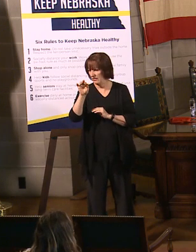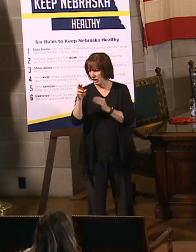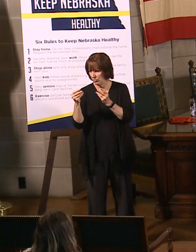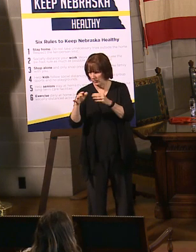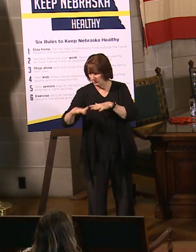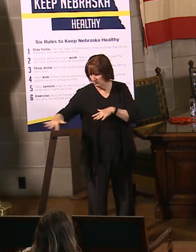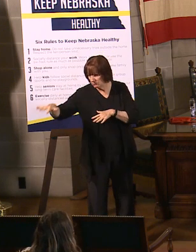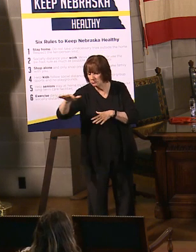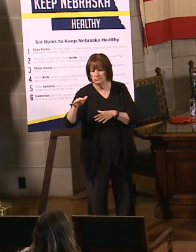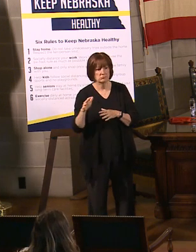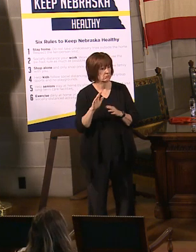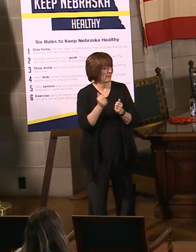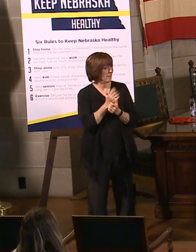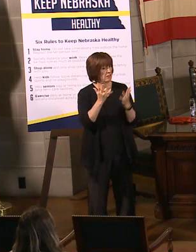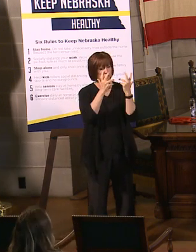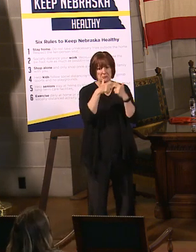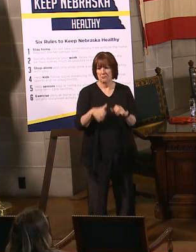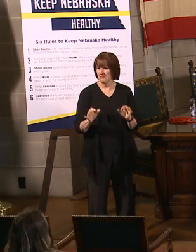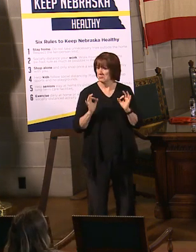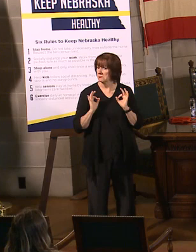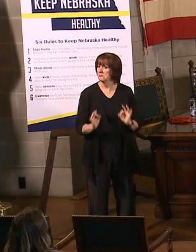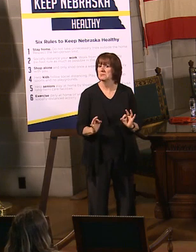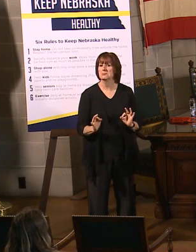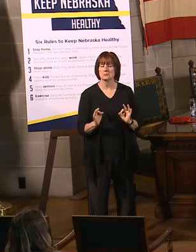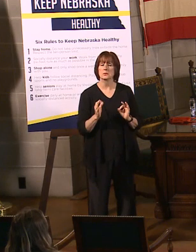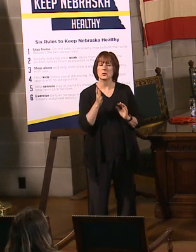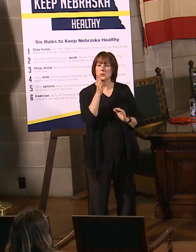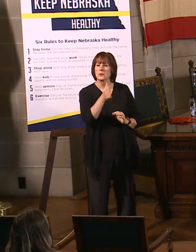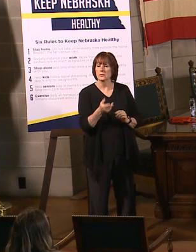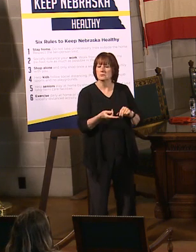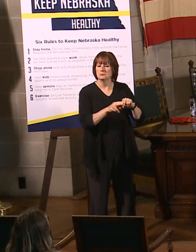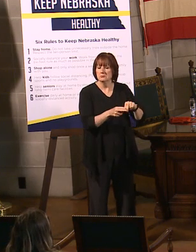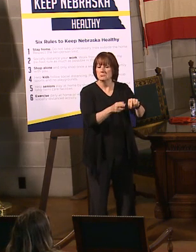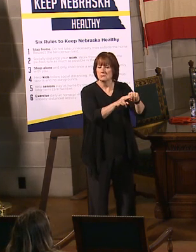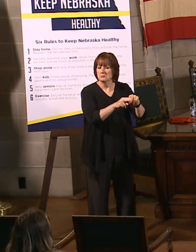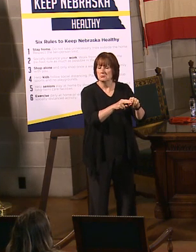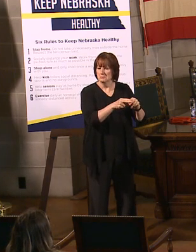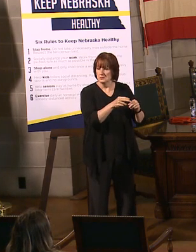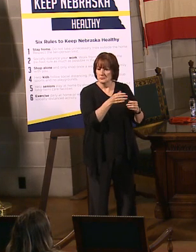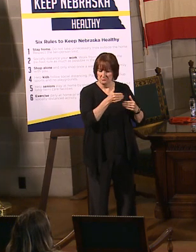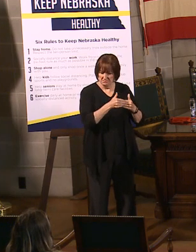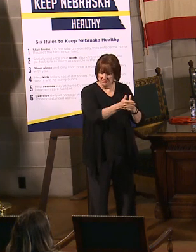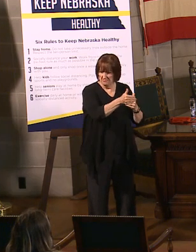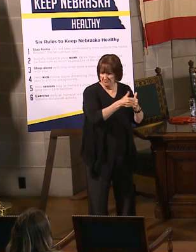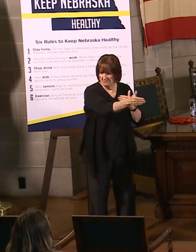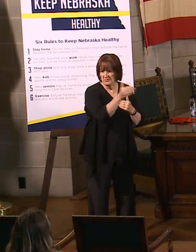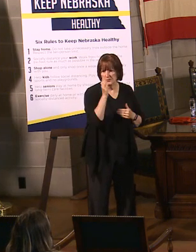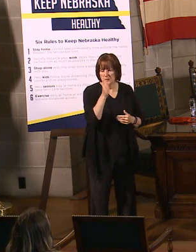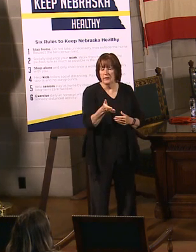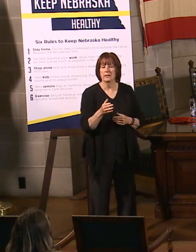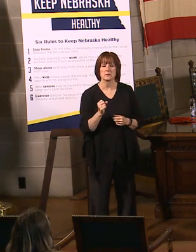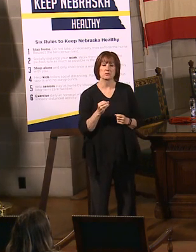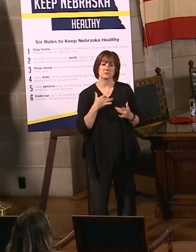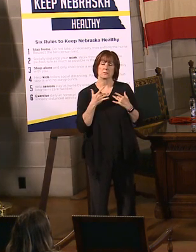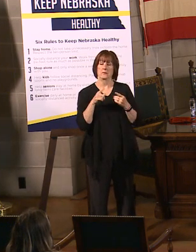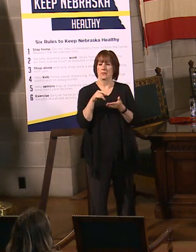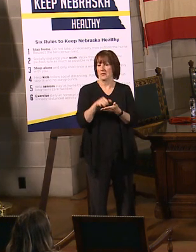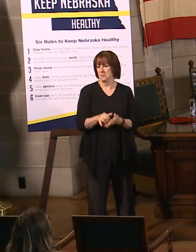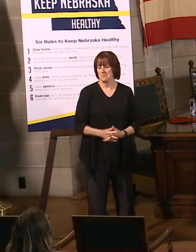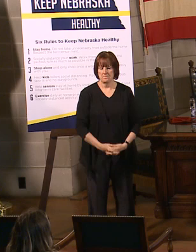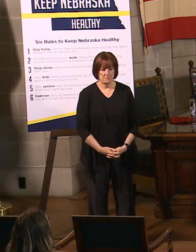very, very smoothly with regard to that, and we look forward to continuing to ramp that up in the coming days and weeks. So we're very excited about